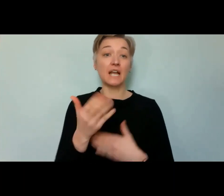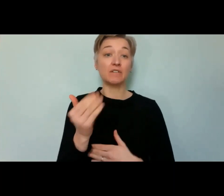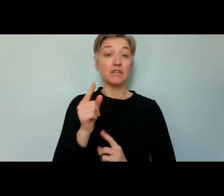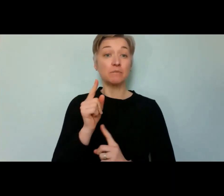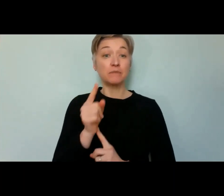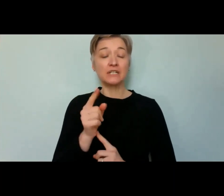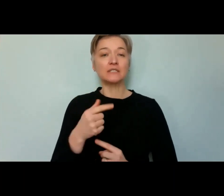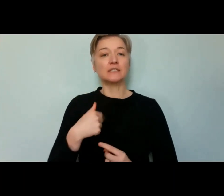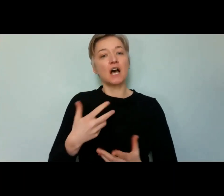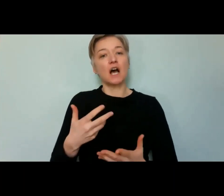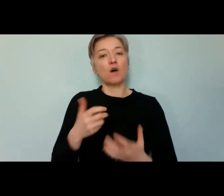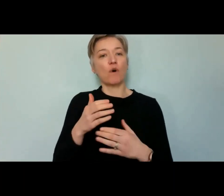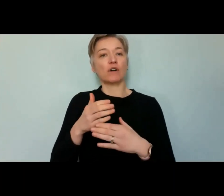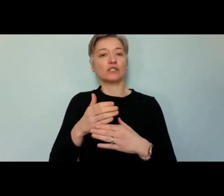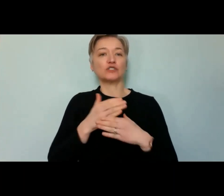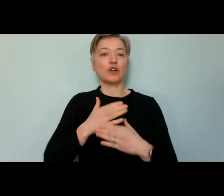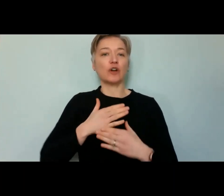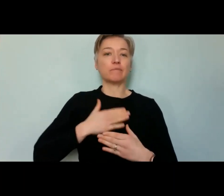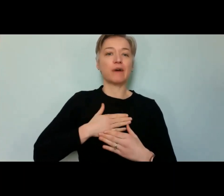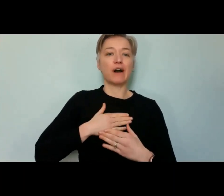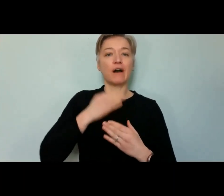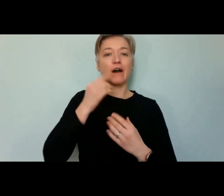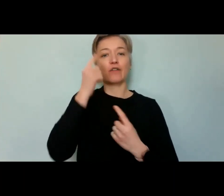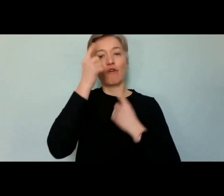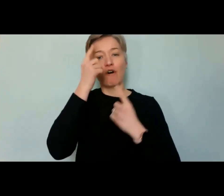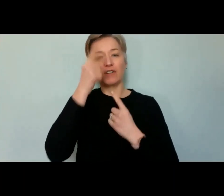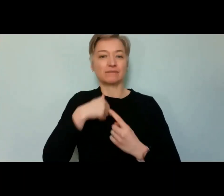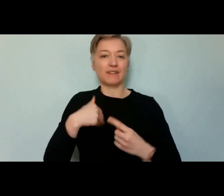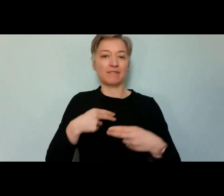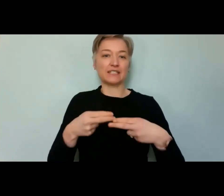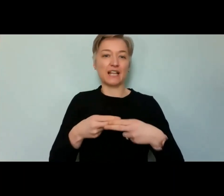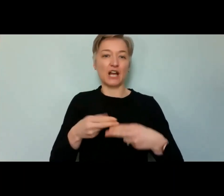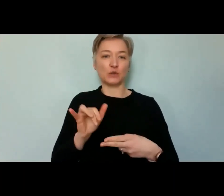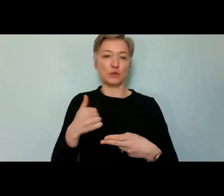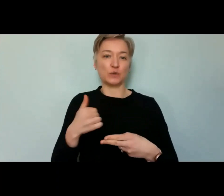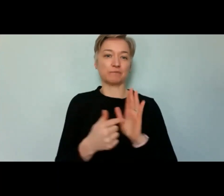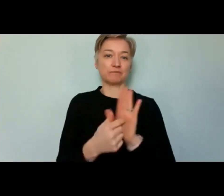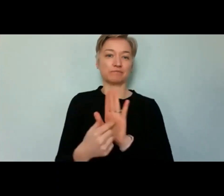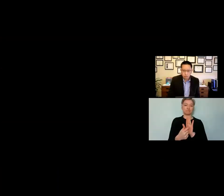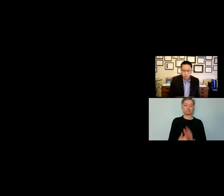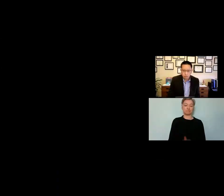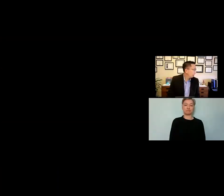so sharing some thoughts, and I have some slides here that I think should work.